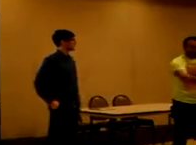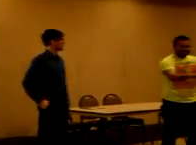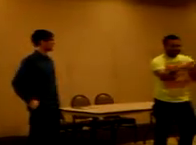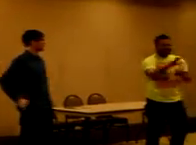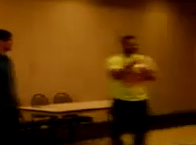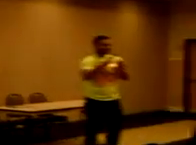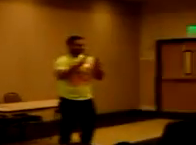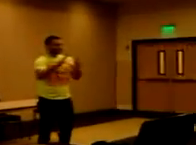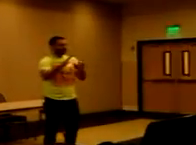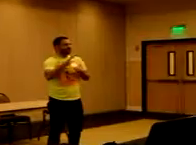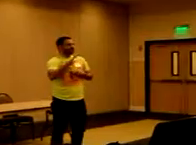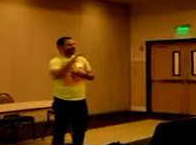Okay,